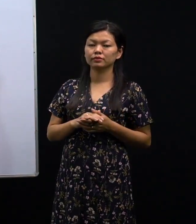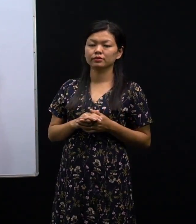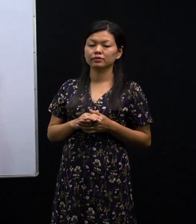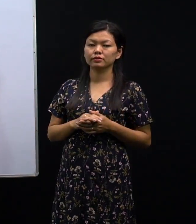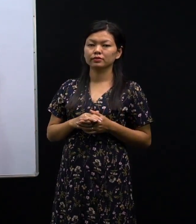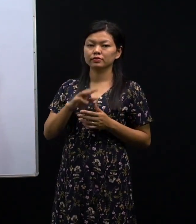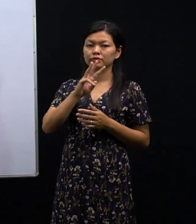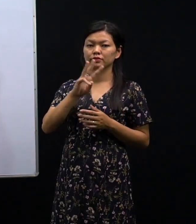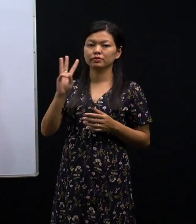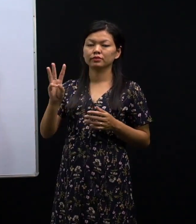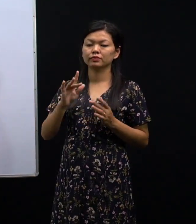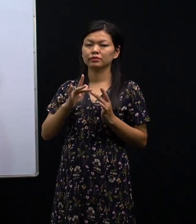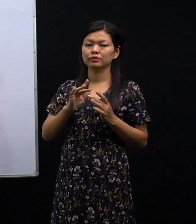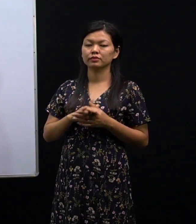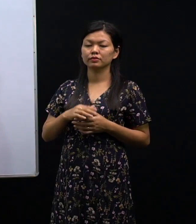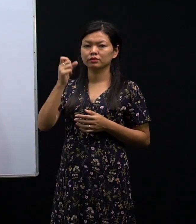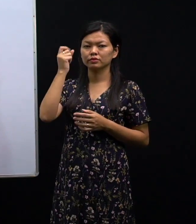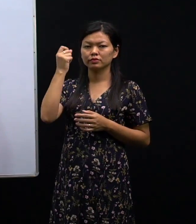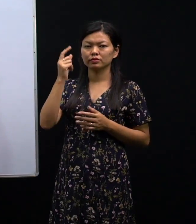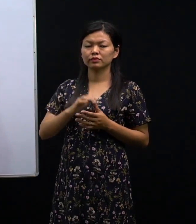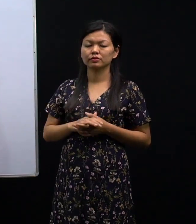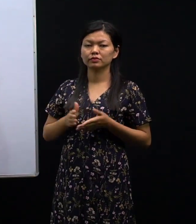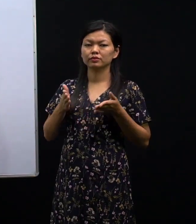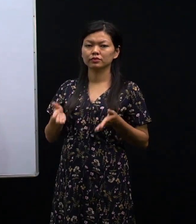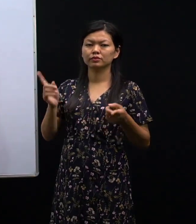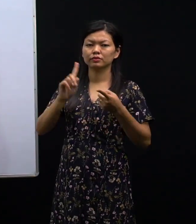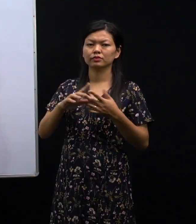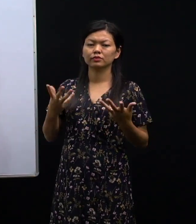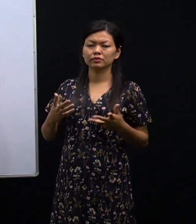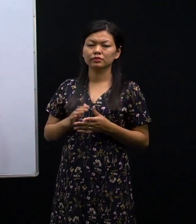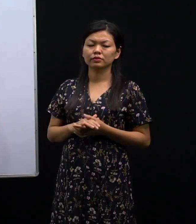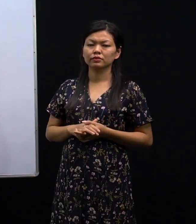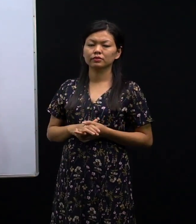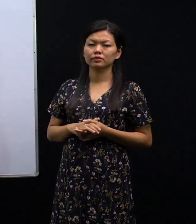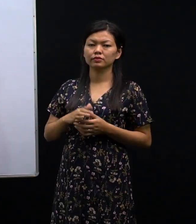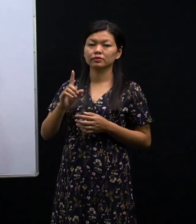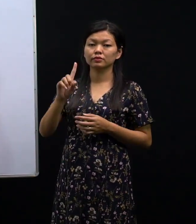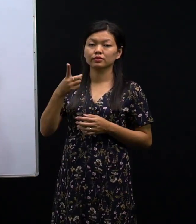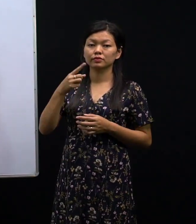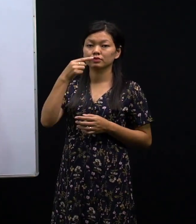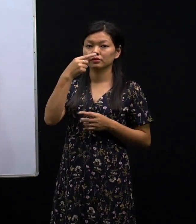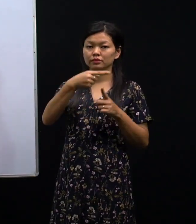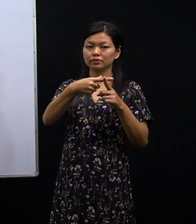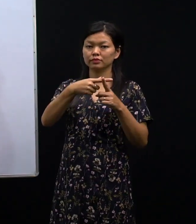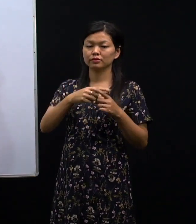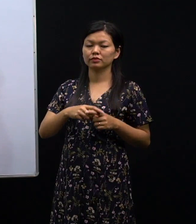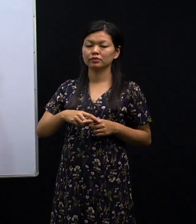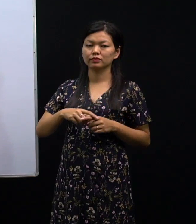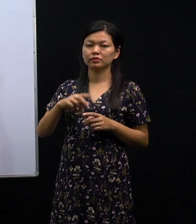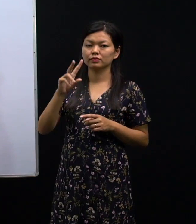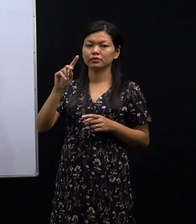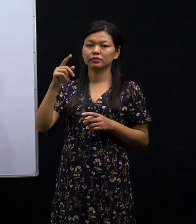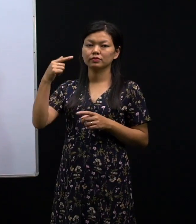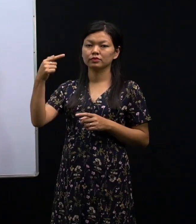3, 3. Understand? Now what will happening? Here first one will be plus, second